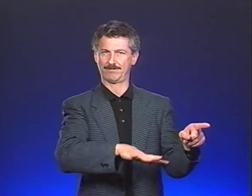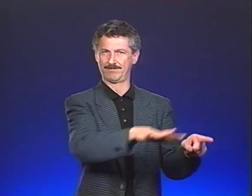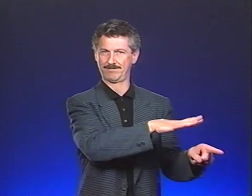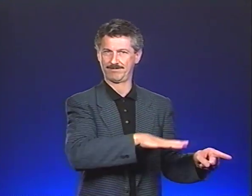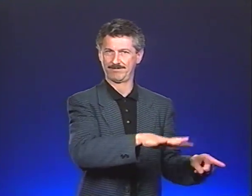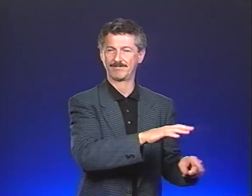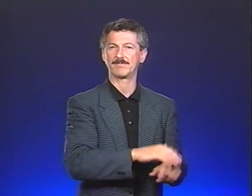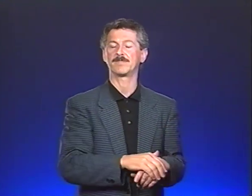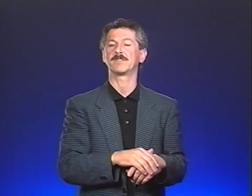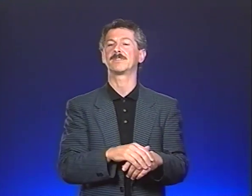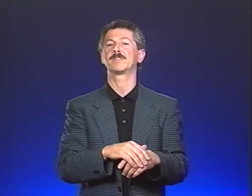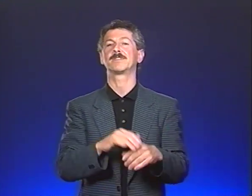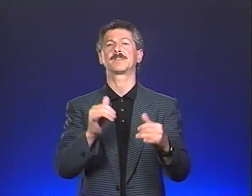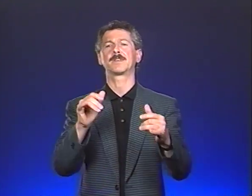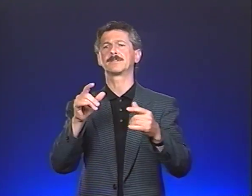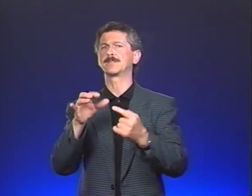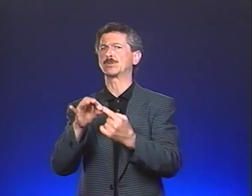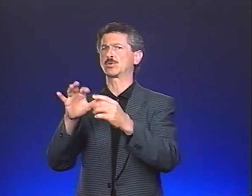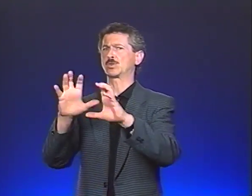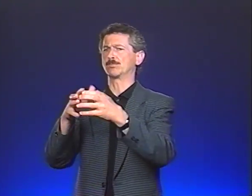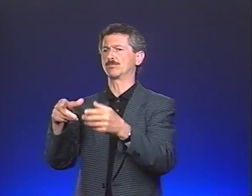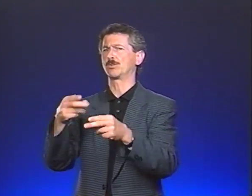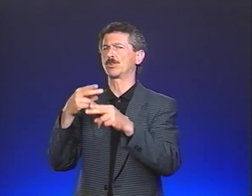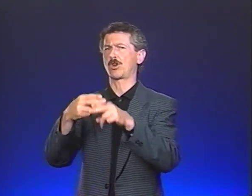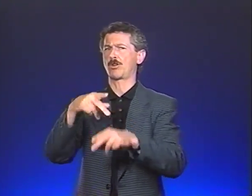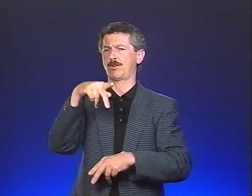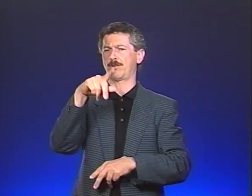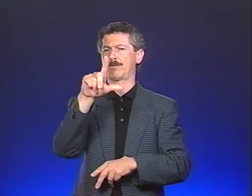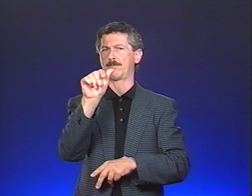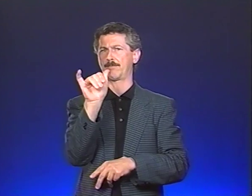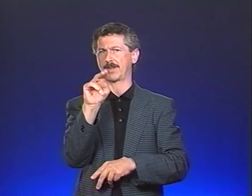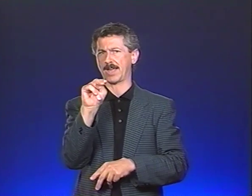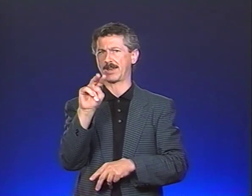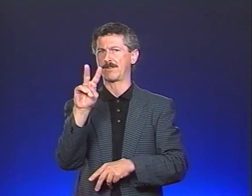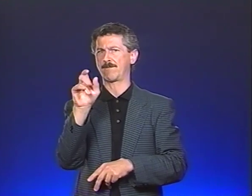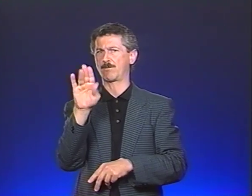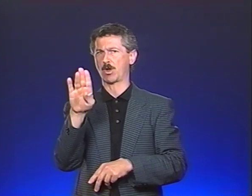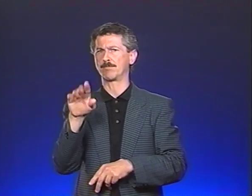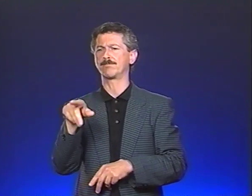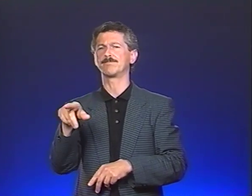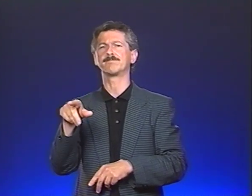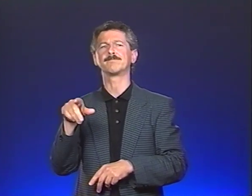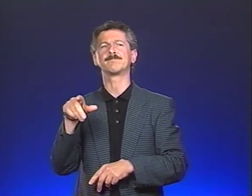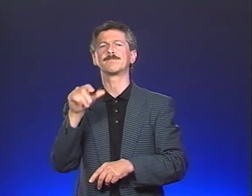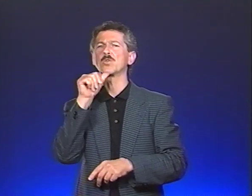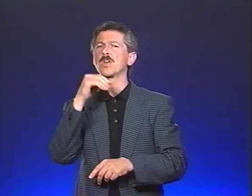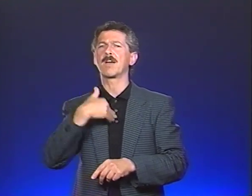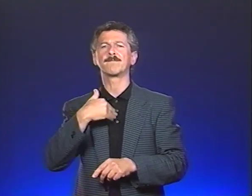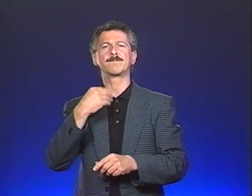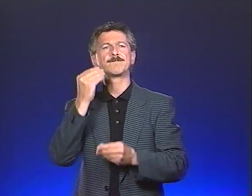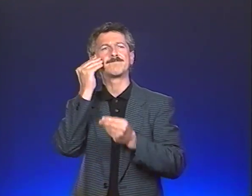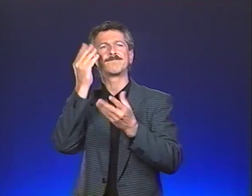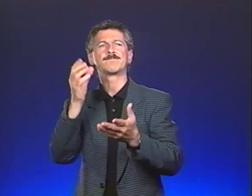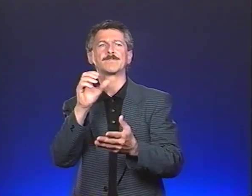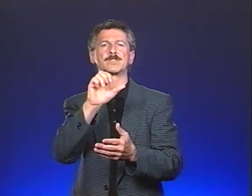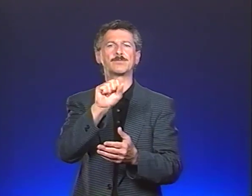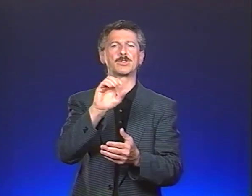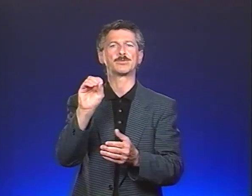These are subject-object agreement verbs. There's another category of verbs that we call plain verbs, which do not